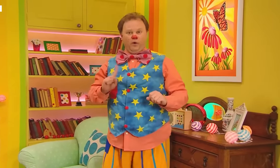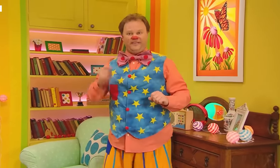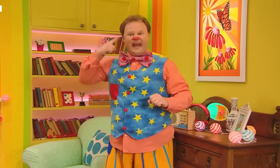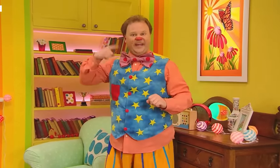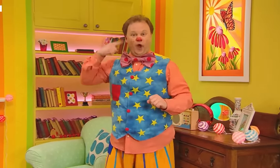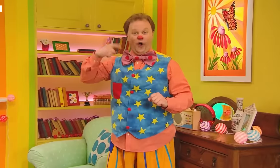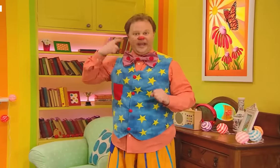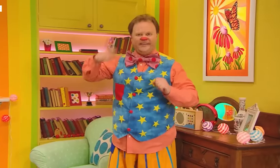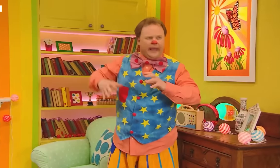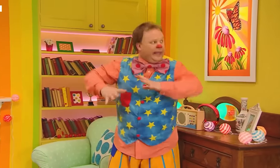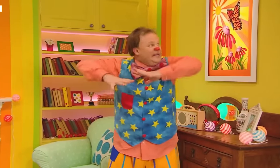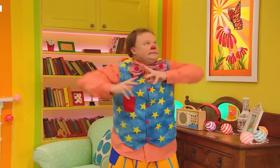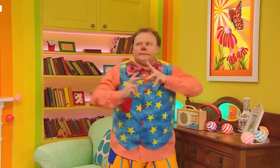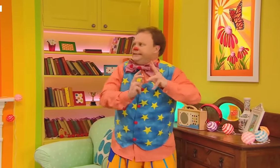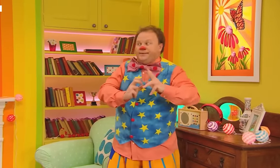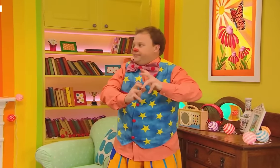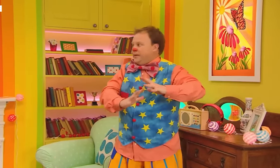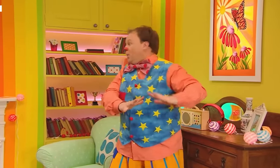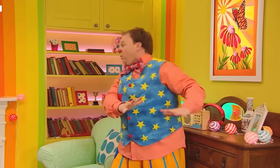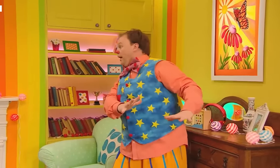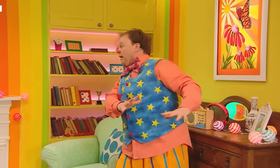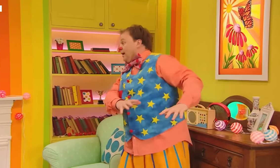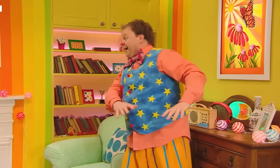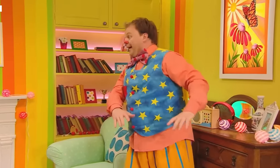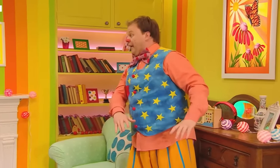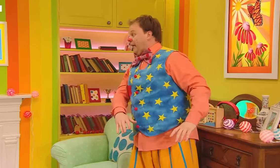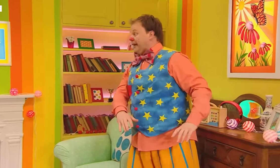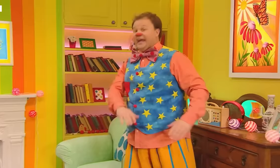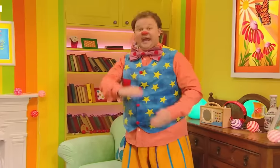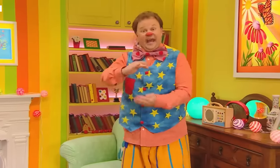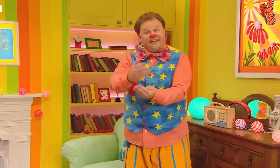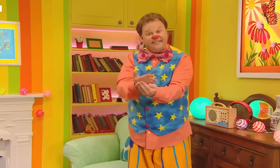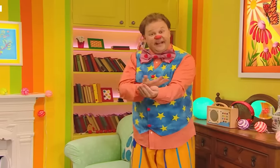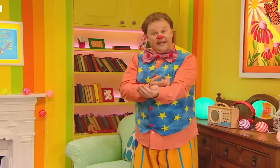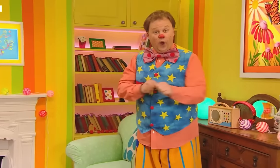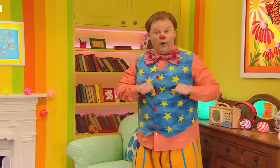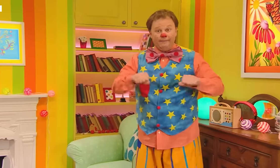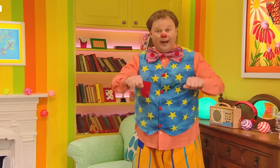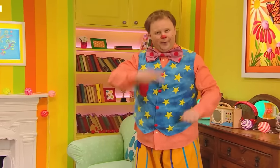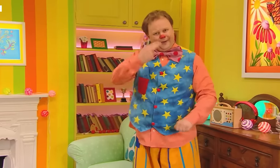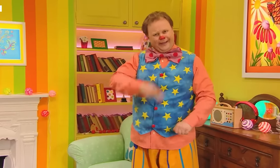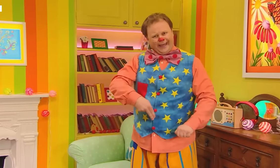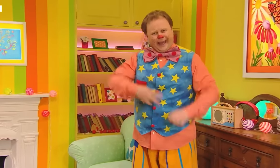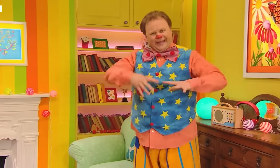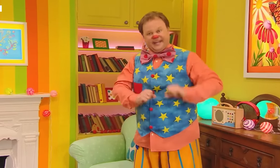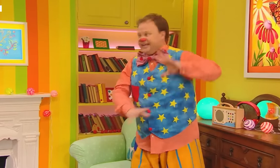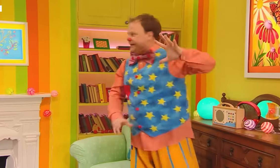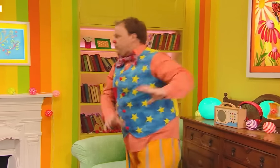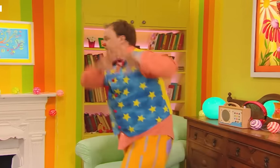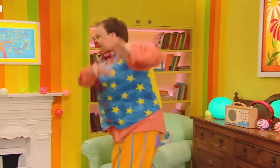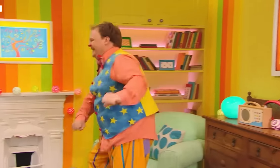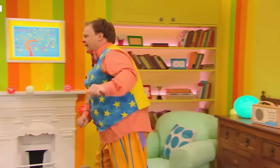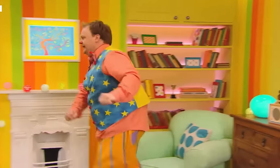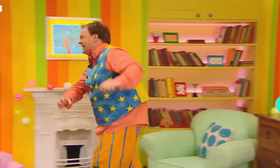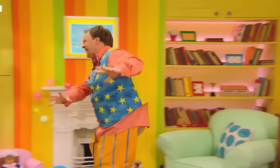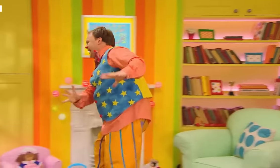What's that noise? What? Oh, it's the lawnmower again.